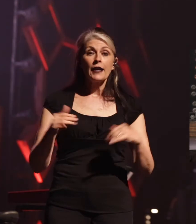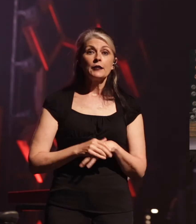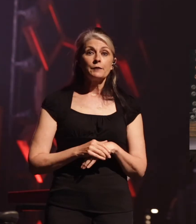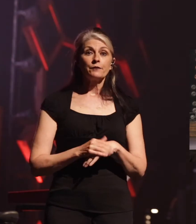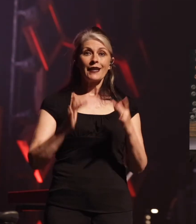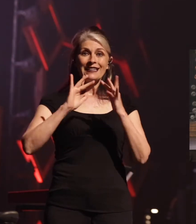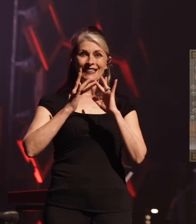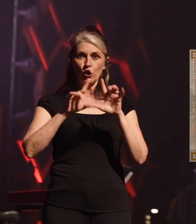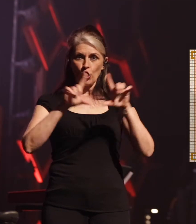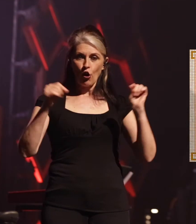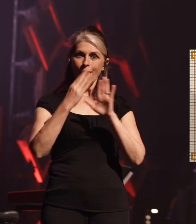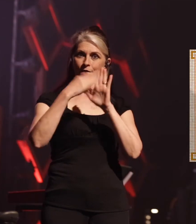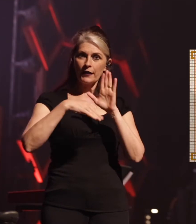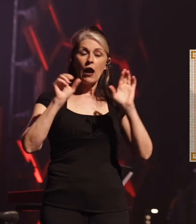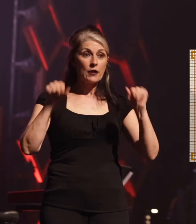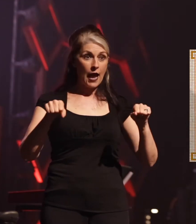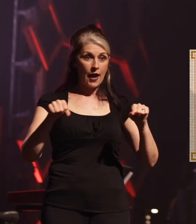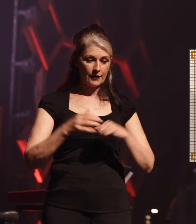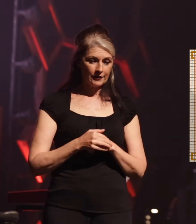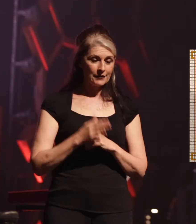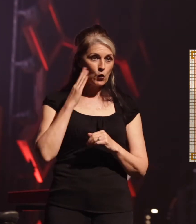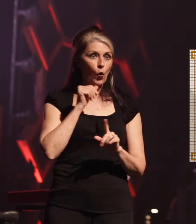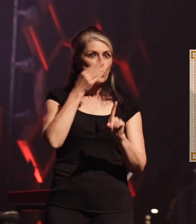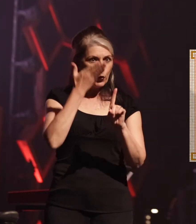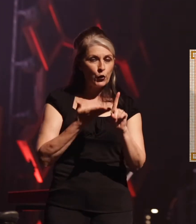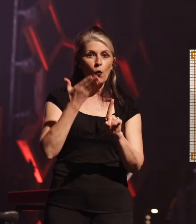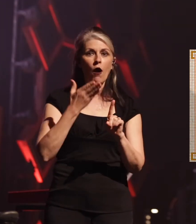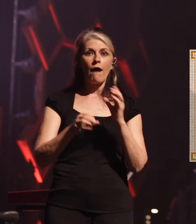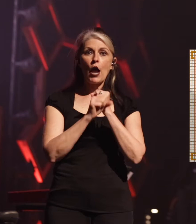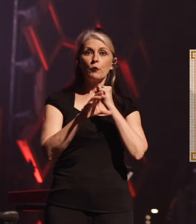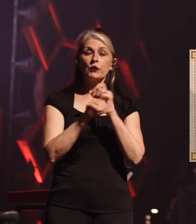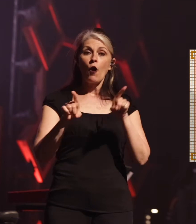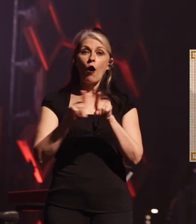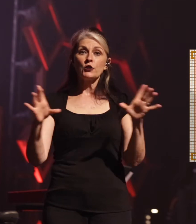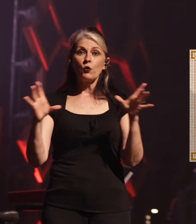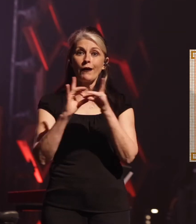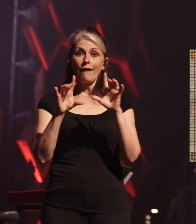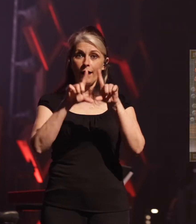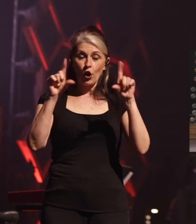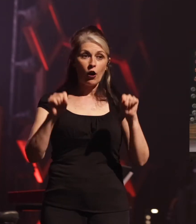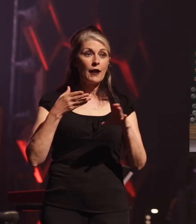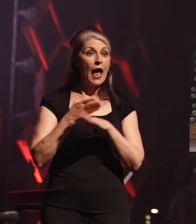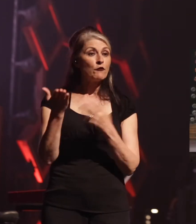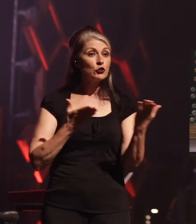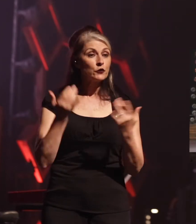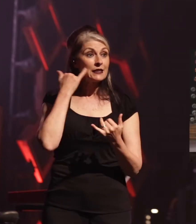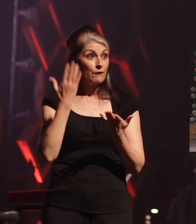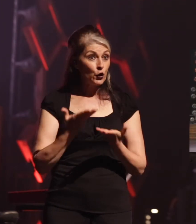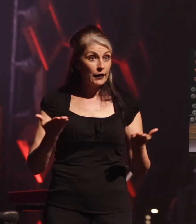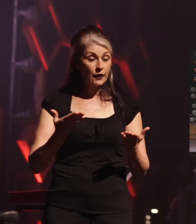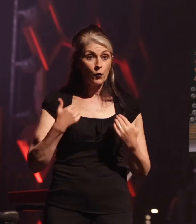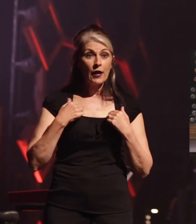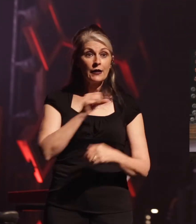connect card, you can fill that out so we can get to know you. And in your bulletin also, there's a connect card. But after the service, if you're here, we have staff